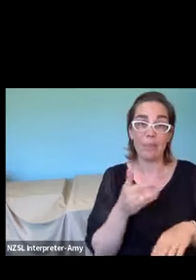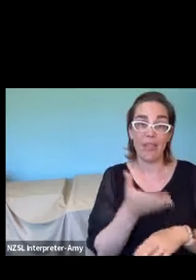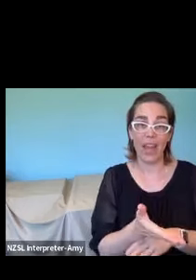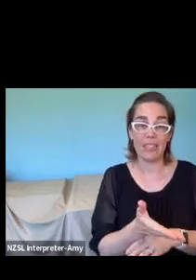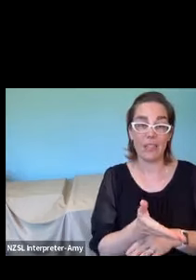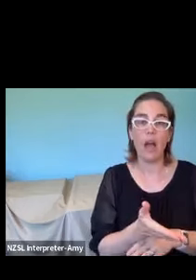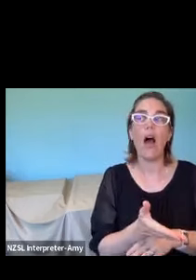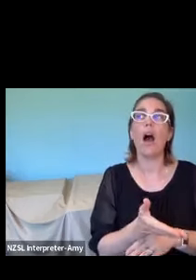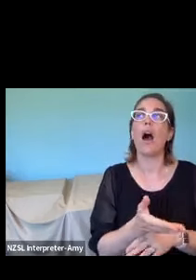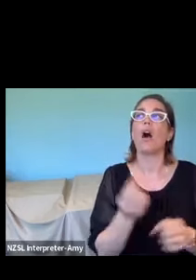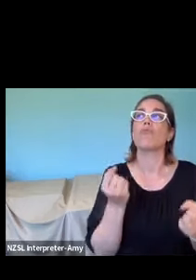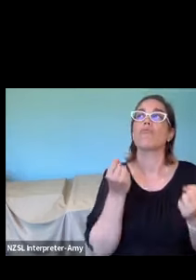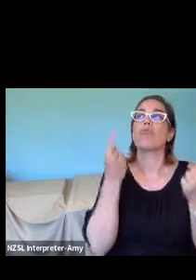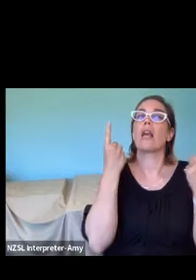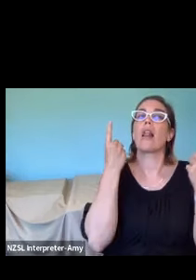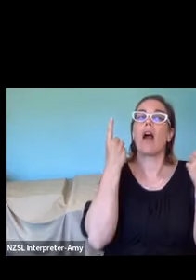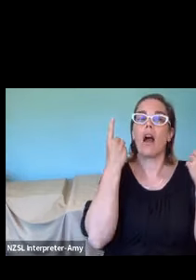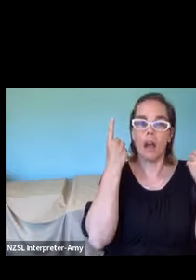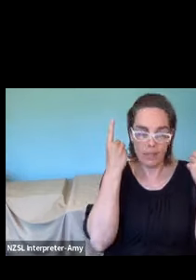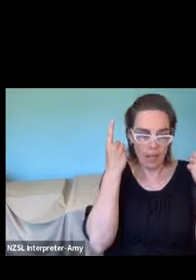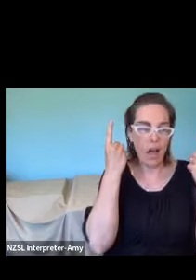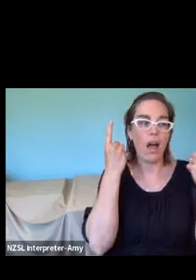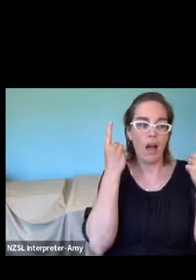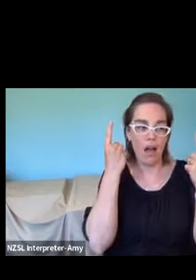inaccessible things are, and it's deeply frustrating.